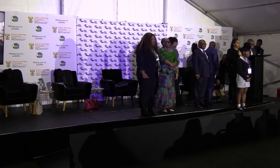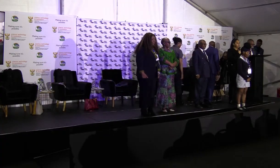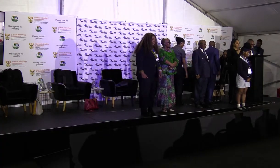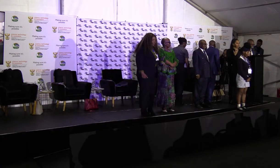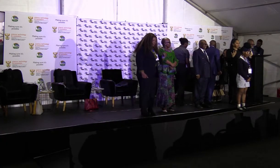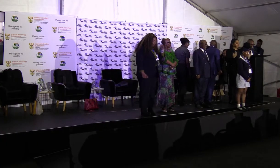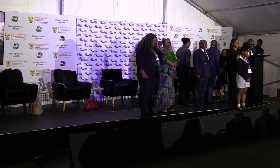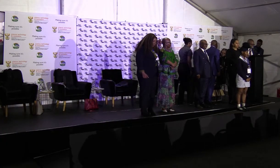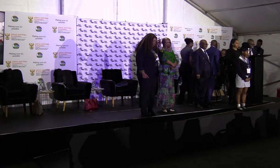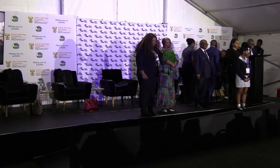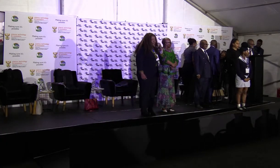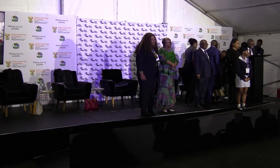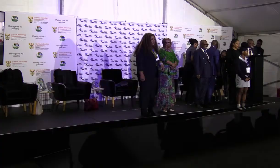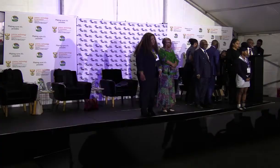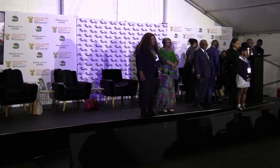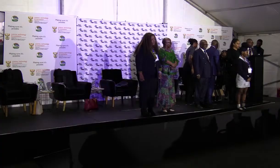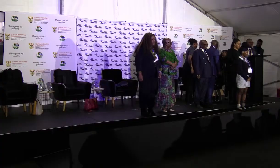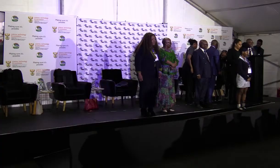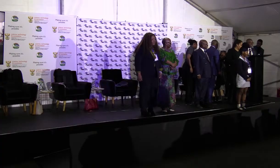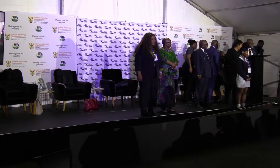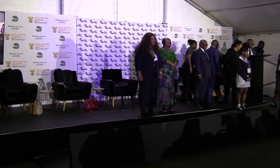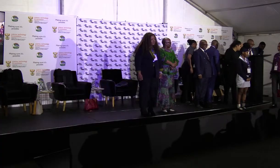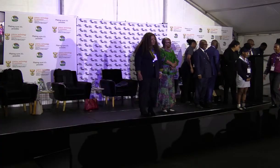Minya Simanye